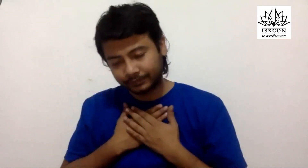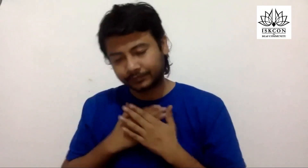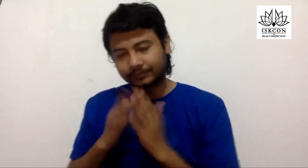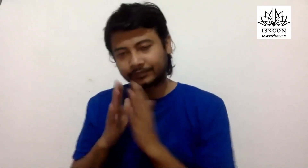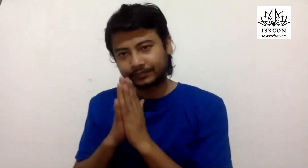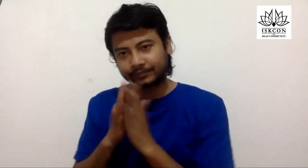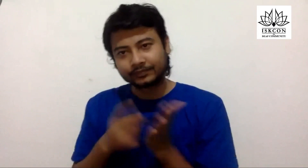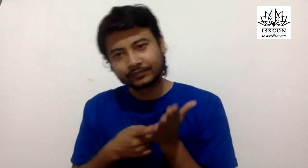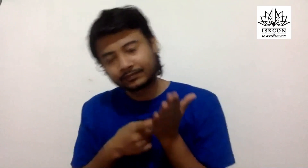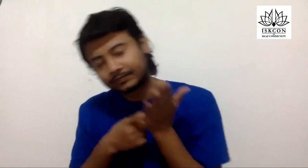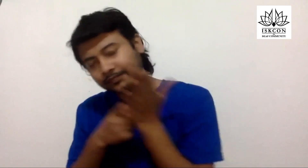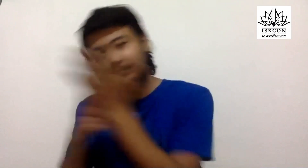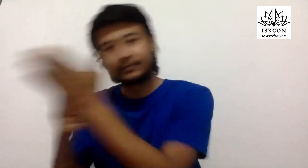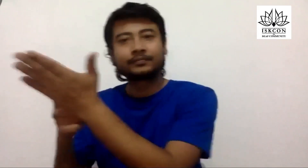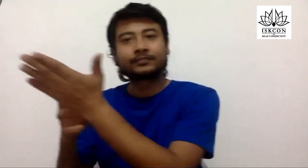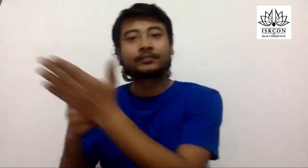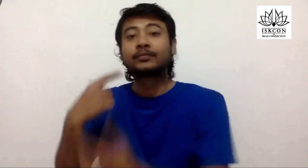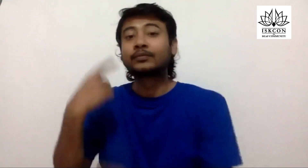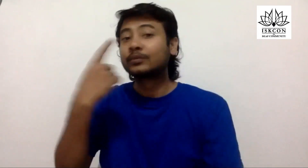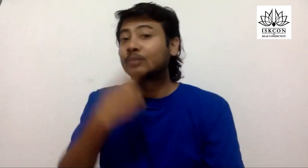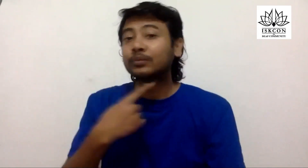to the brilliantly effulgent rope